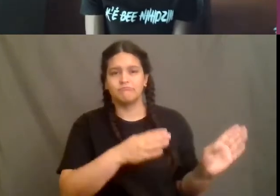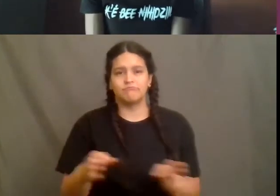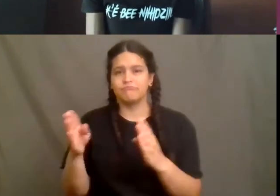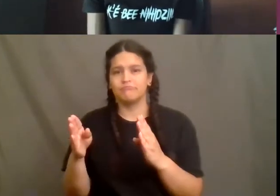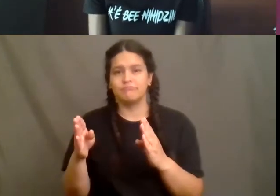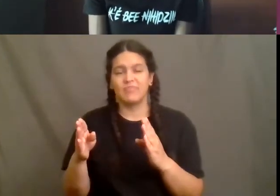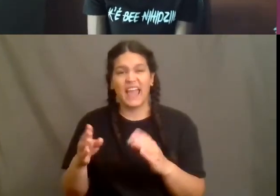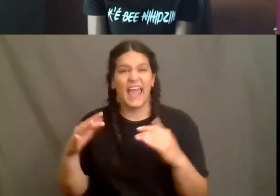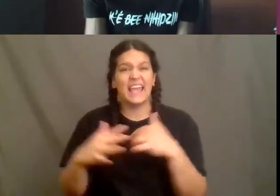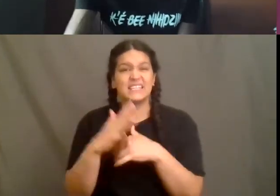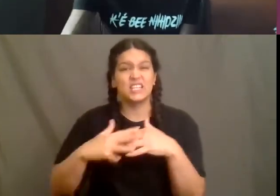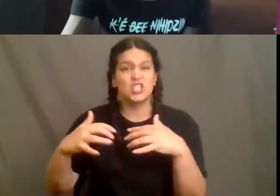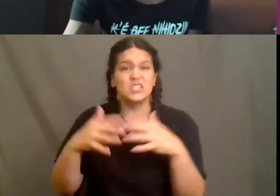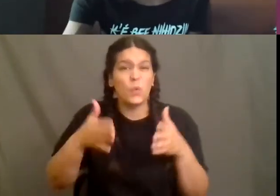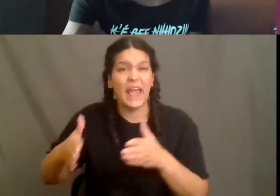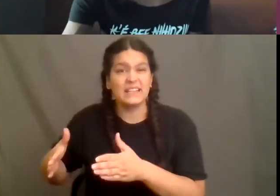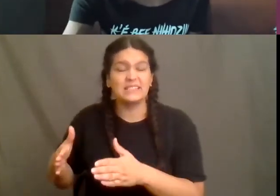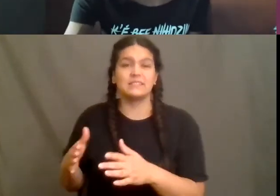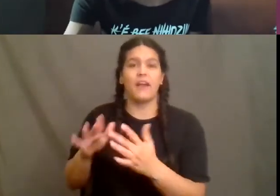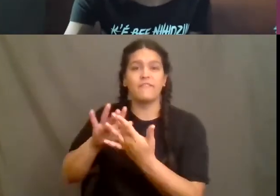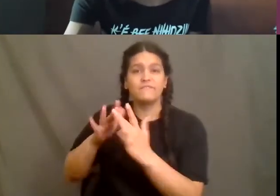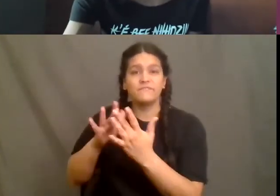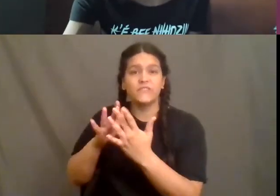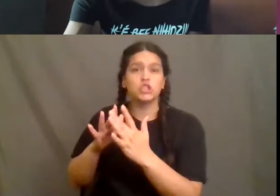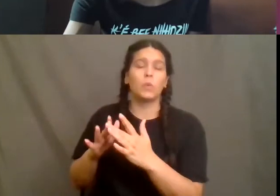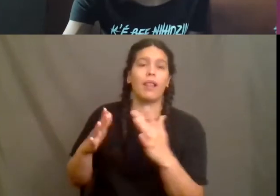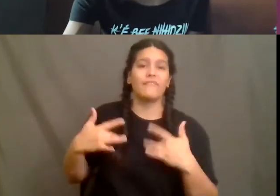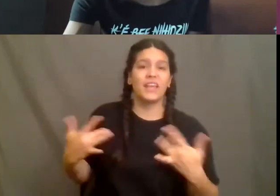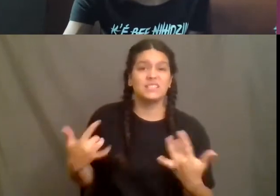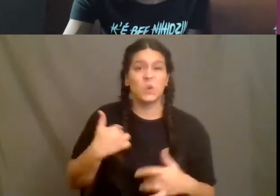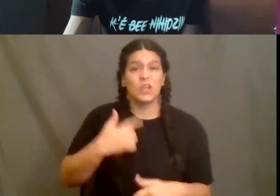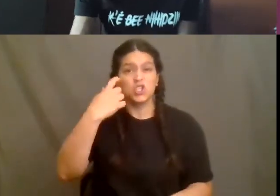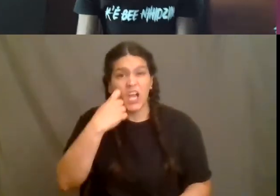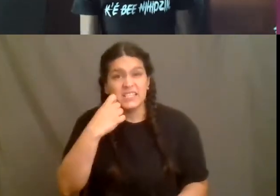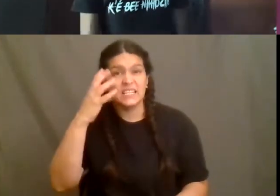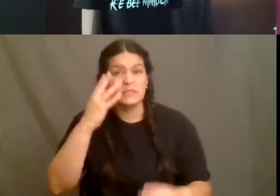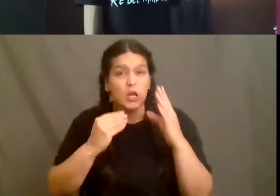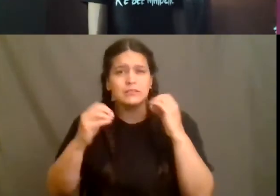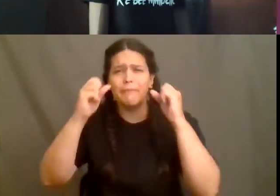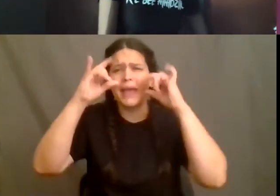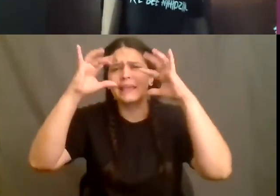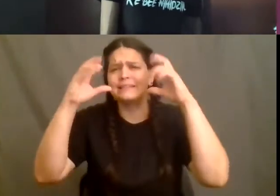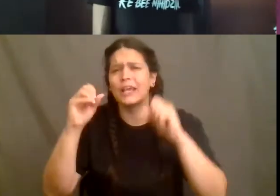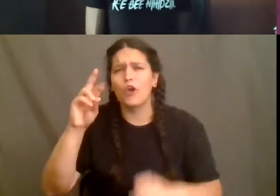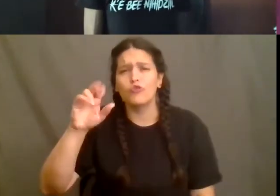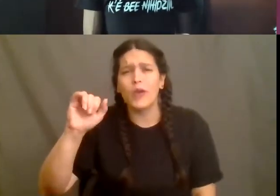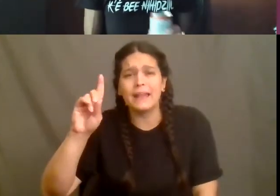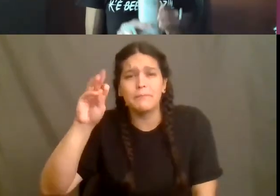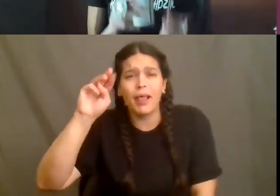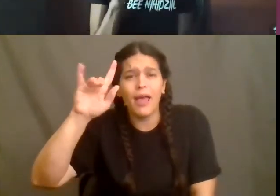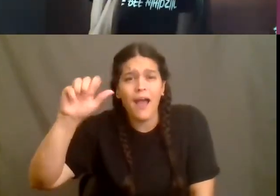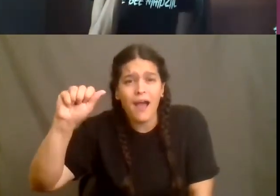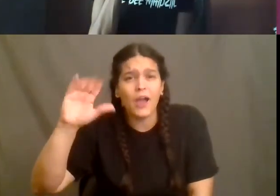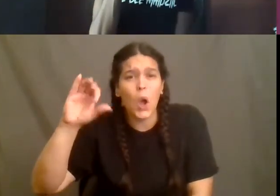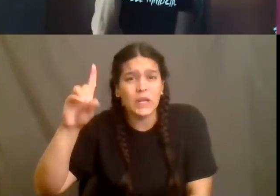events. We've just experienced the extraordinary Radmilla Cody in the concert series.